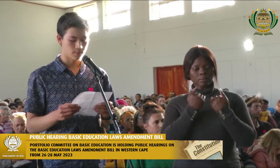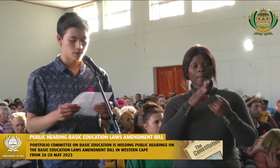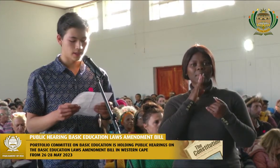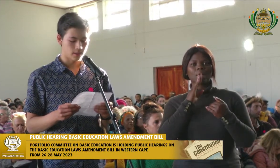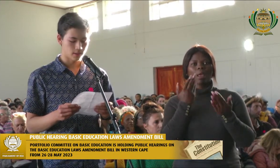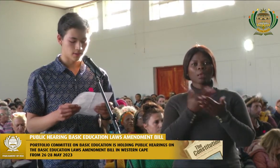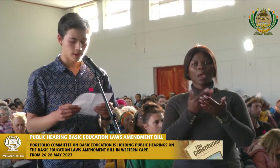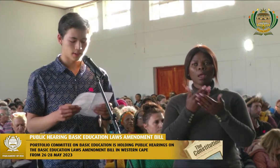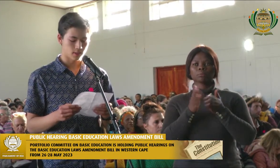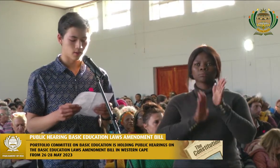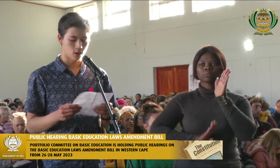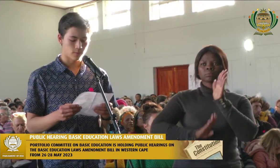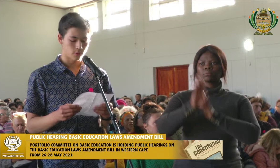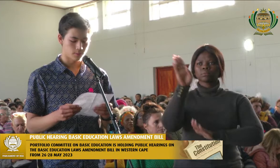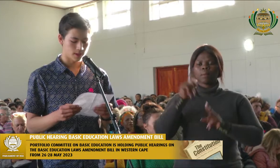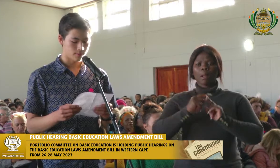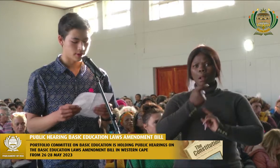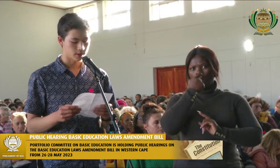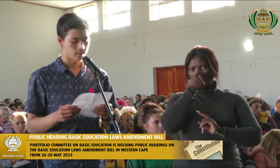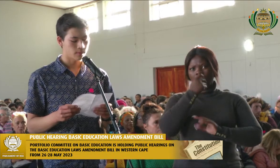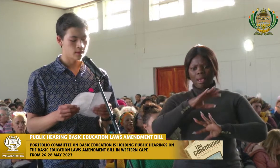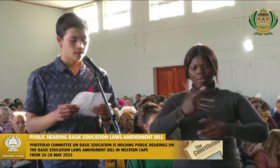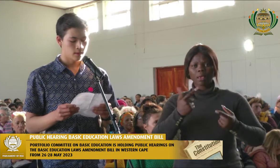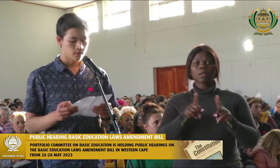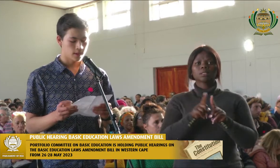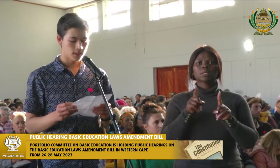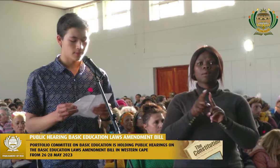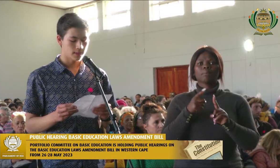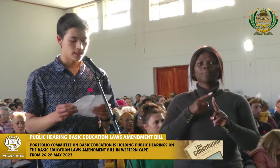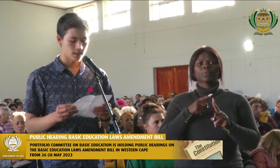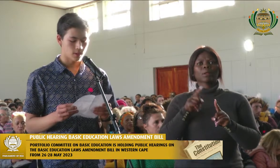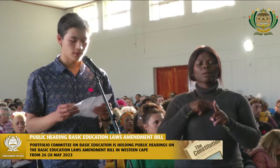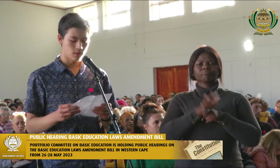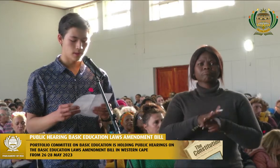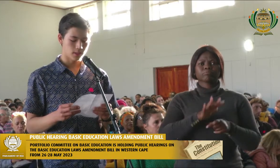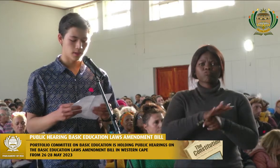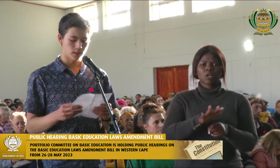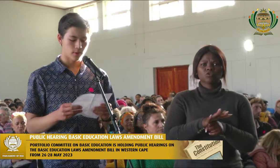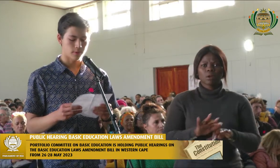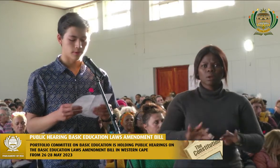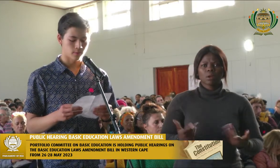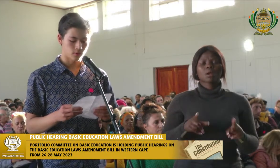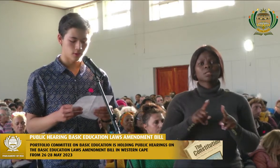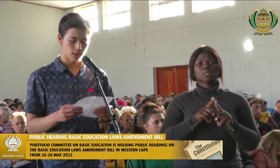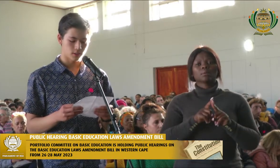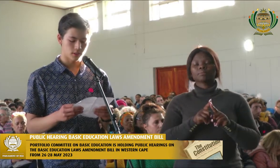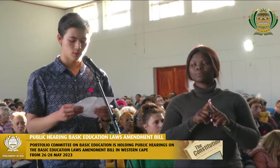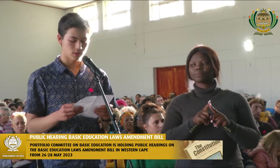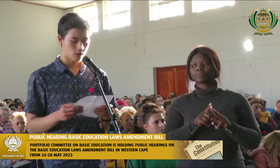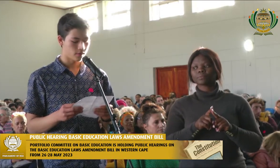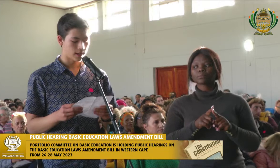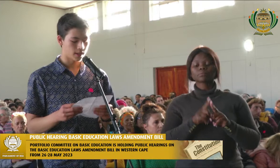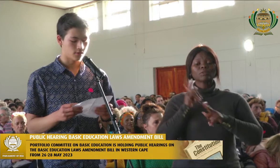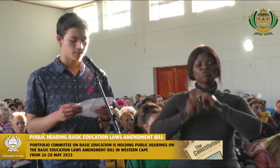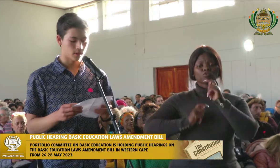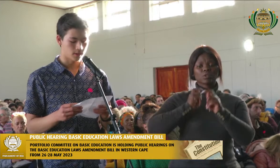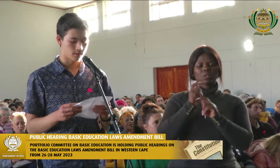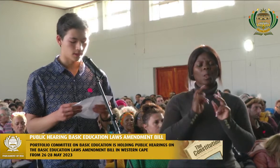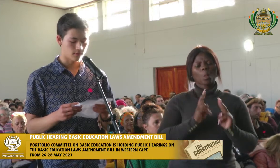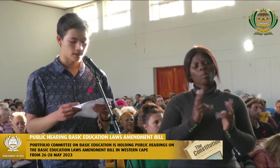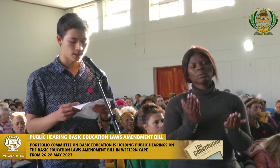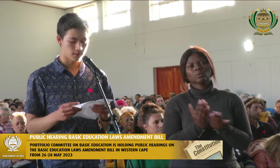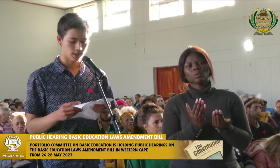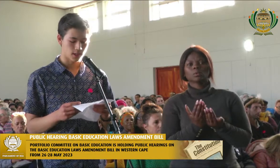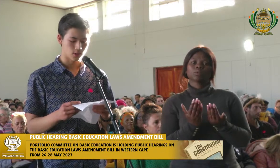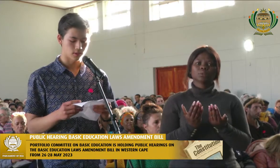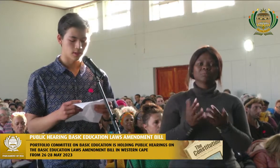to deal with bullies, distractions, and harmful peer pressure. Flexibility is homeschooling's secret weapon. Traditional schools are often like strict bosses